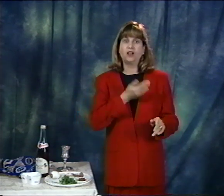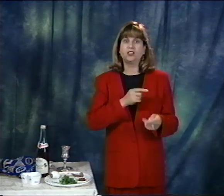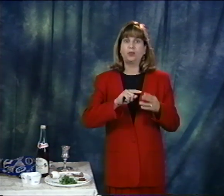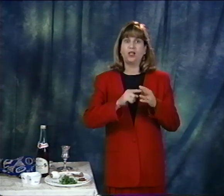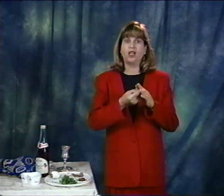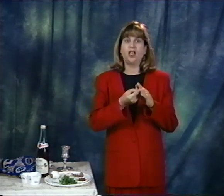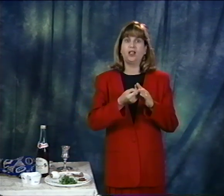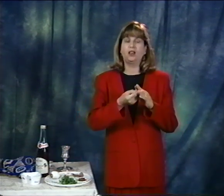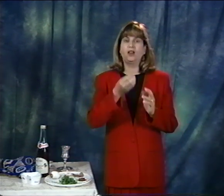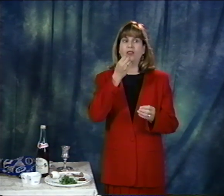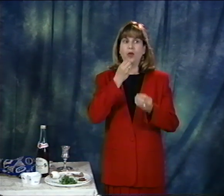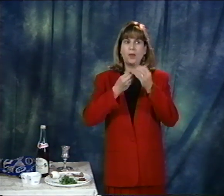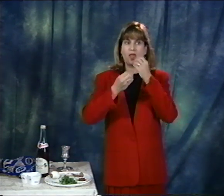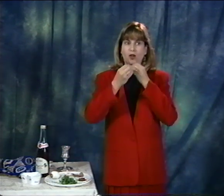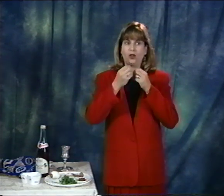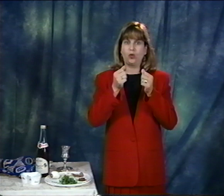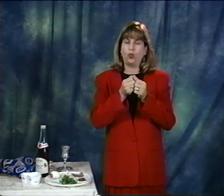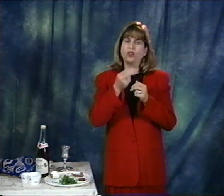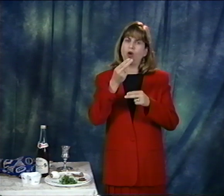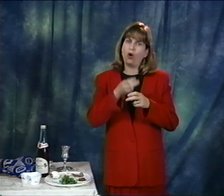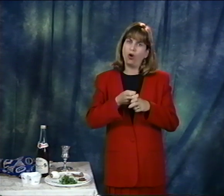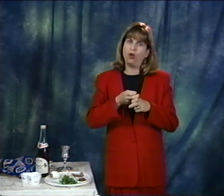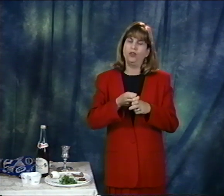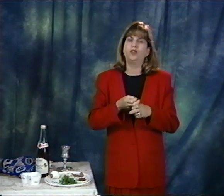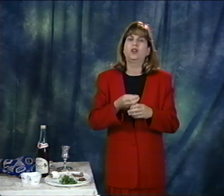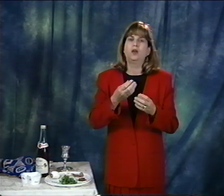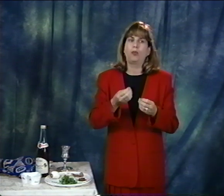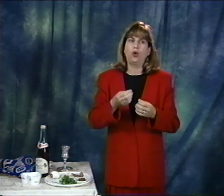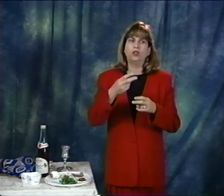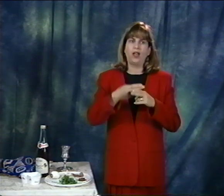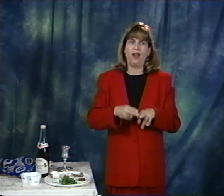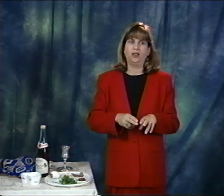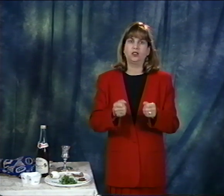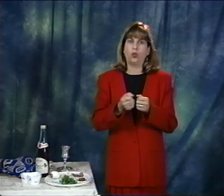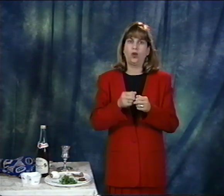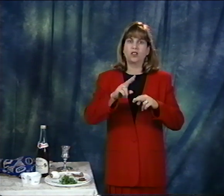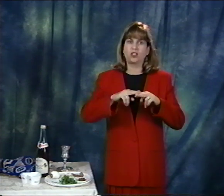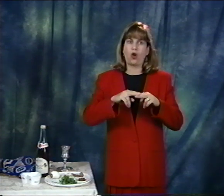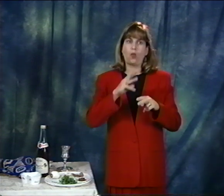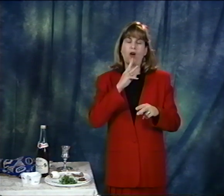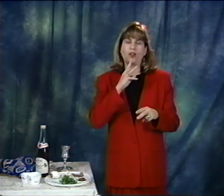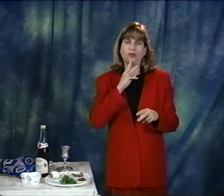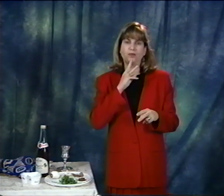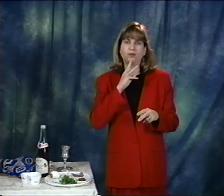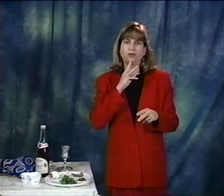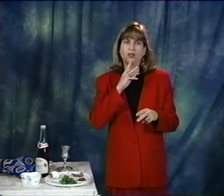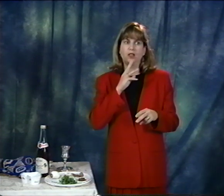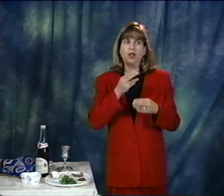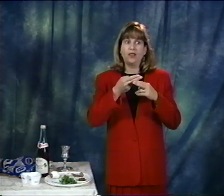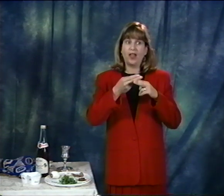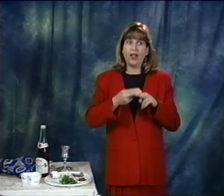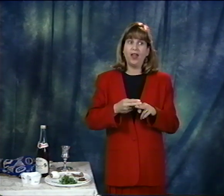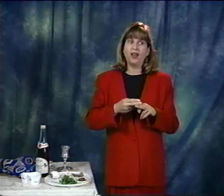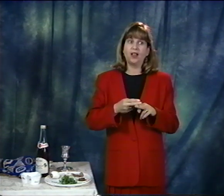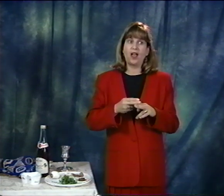Let us begin the meal with hard-boiled eggs with salt water.